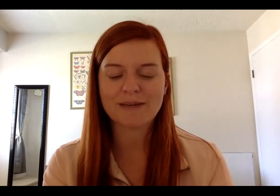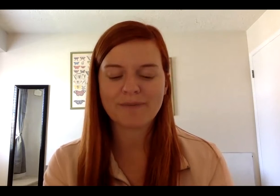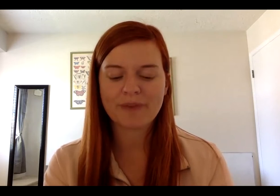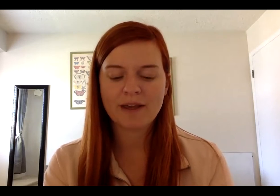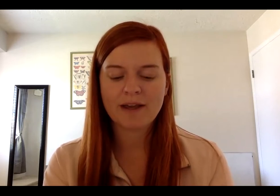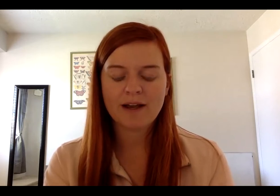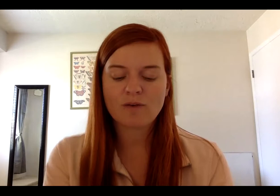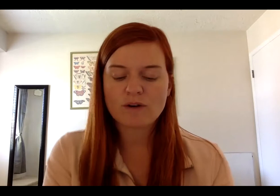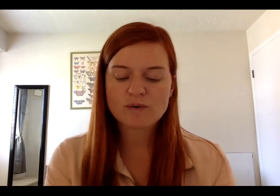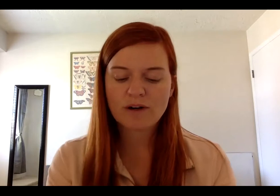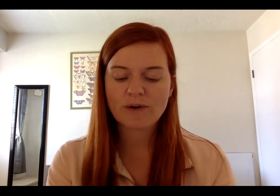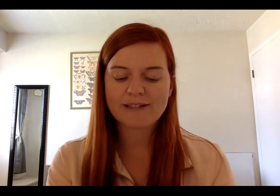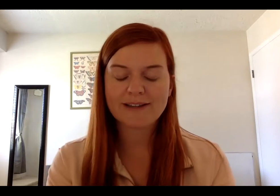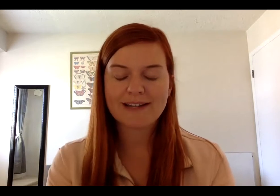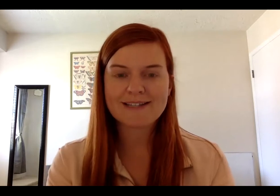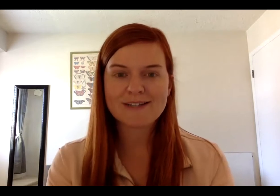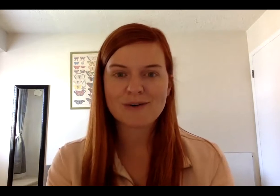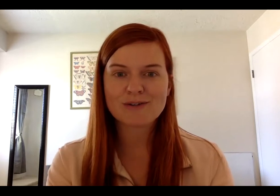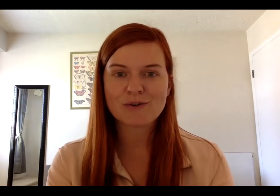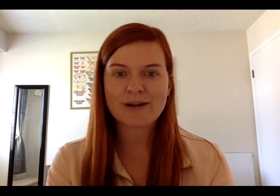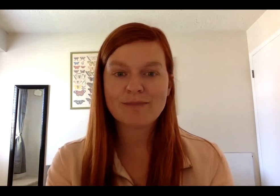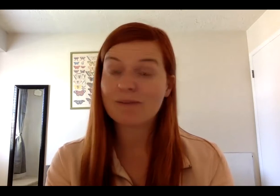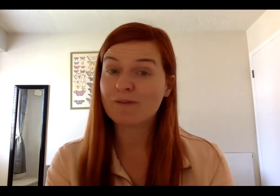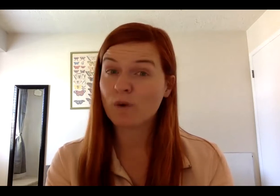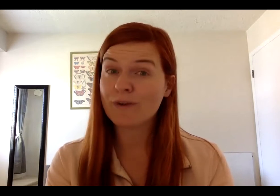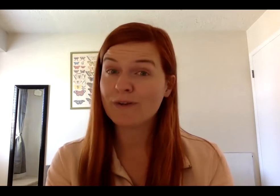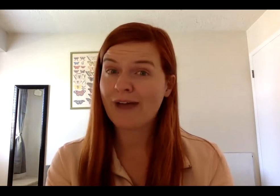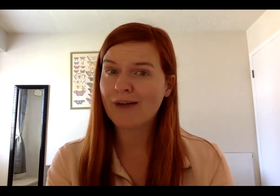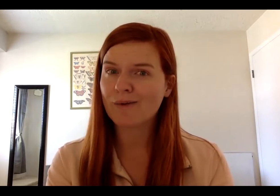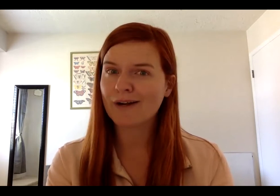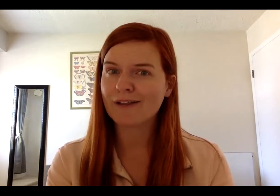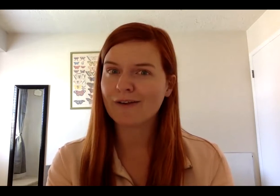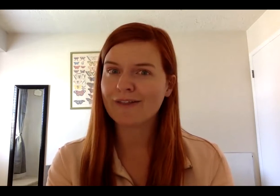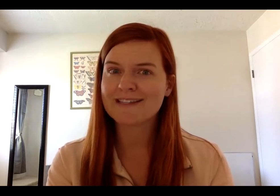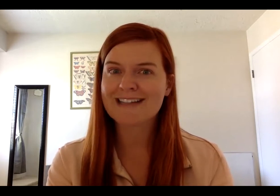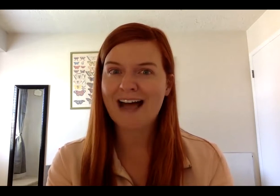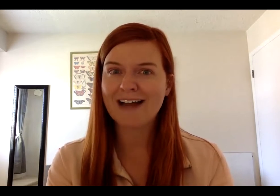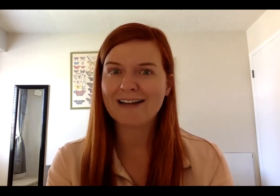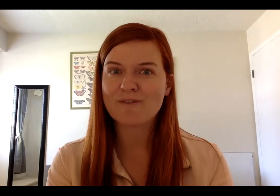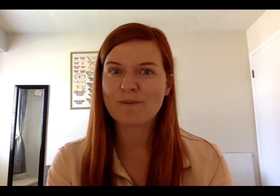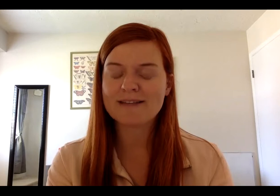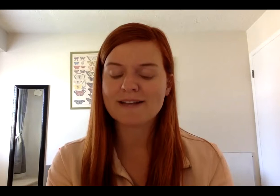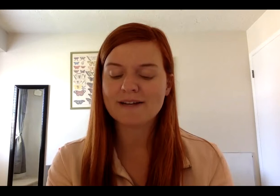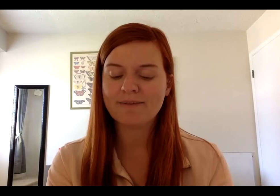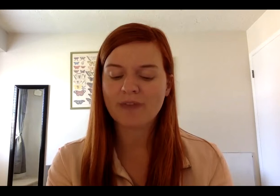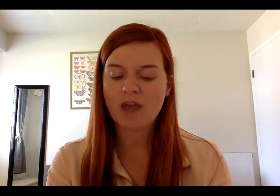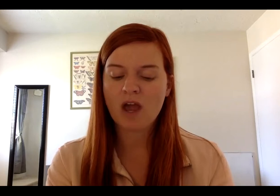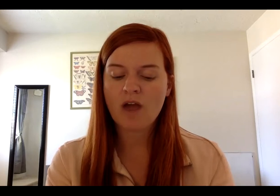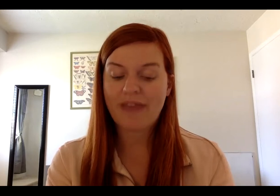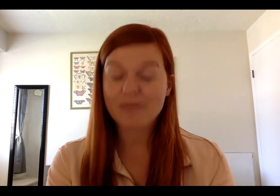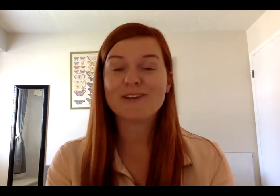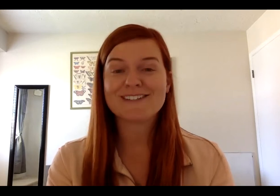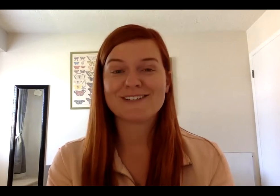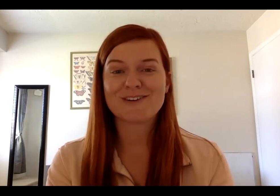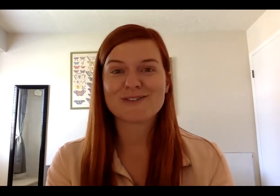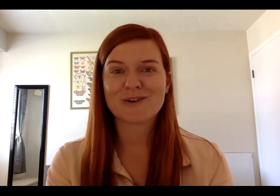recipe. Of course, we're going to listen to our story, but before we do that, we're going to learn the sign for pizza.